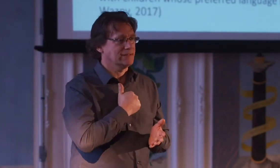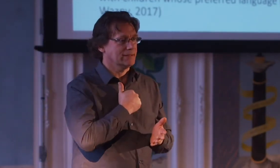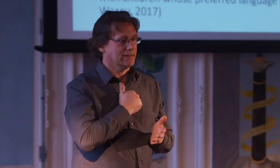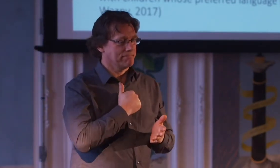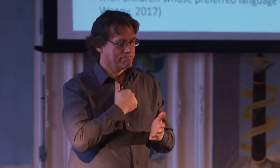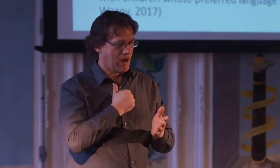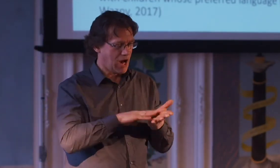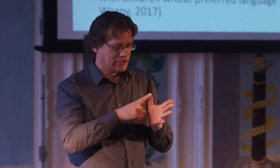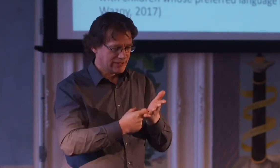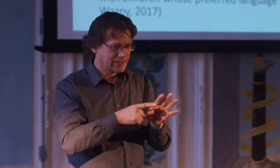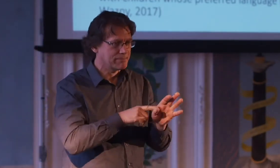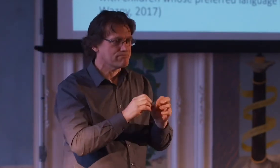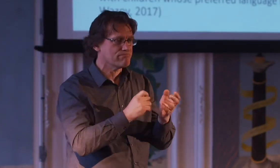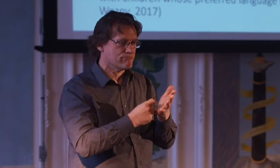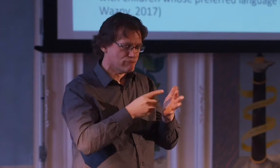Now, through Mary Brennan's work,